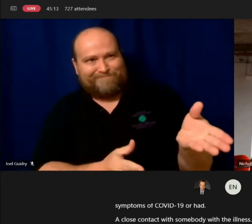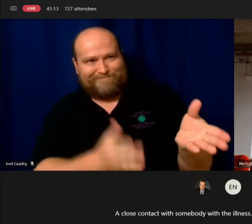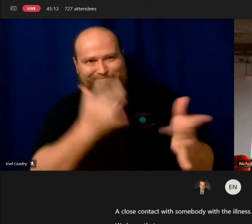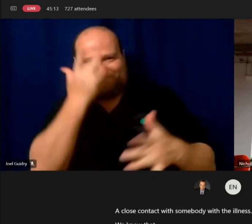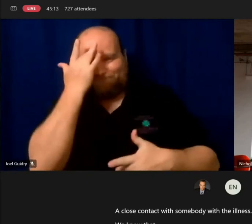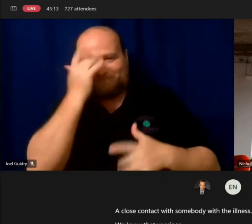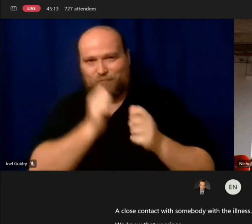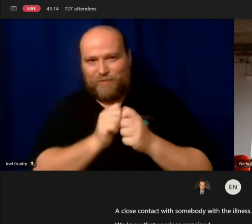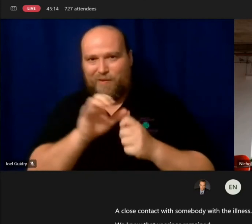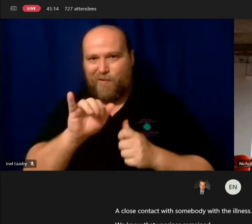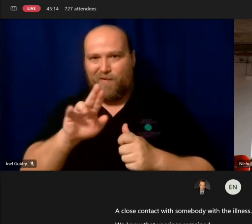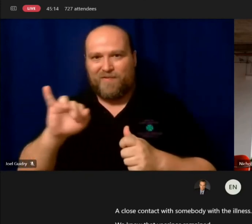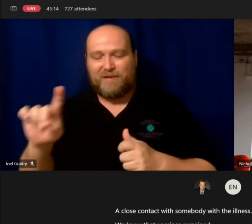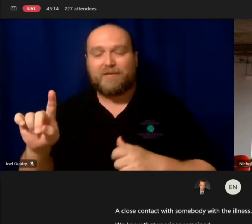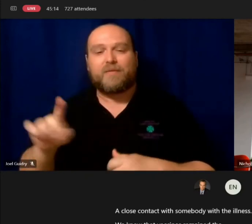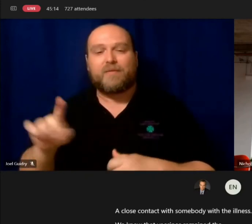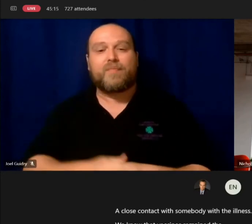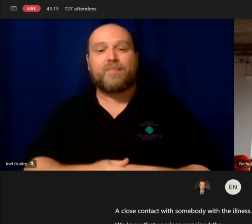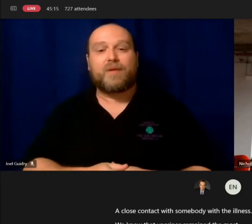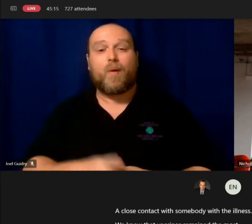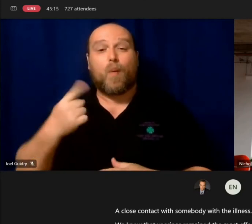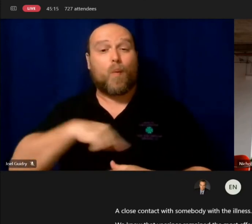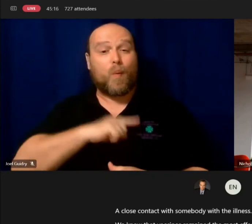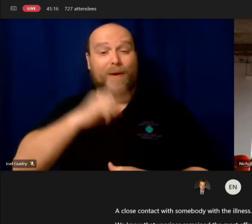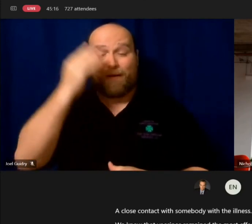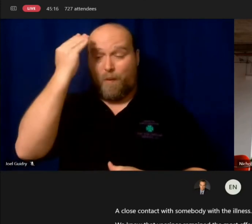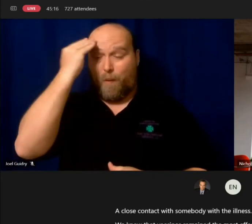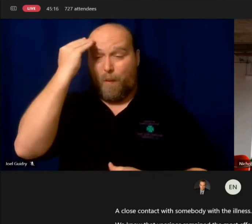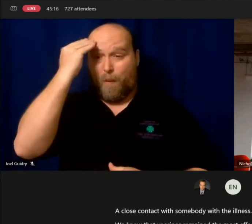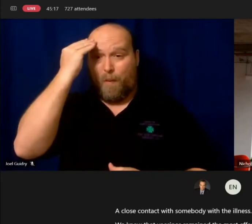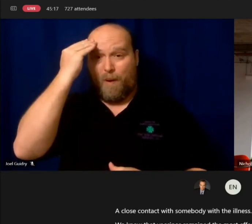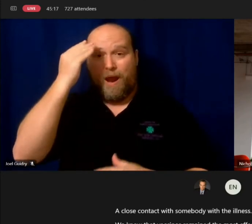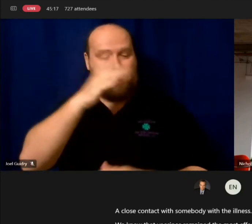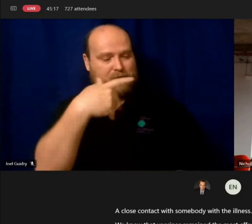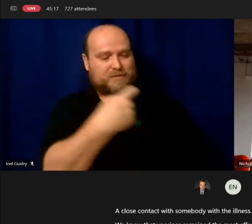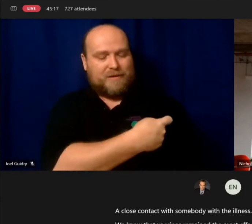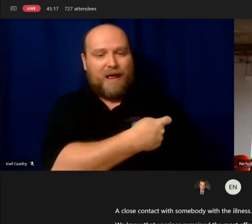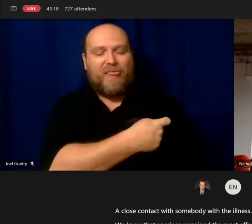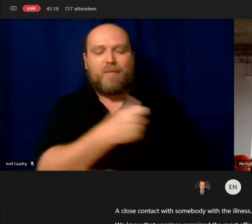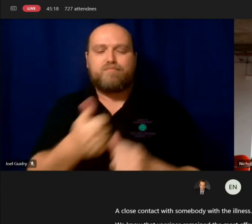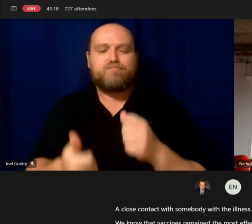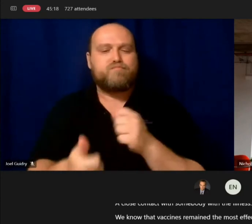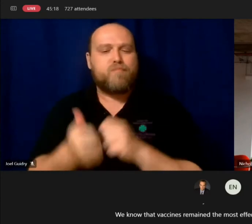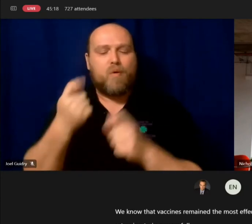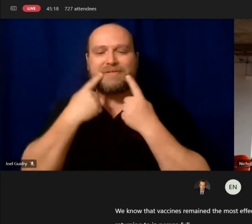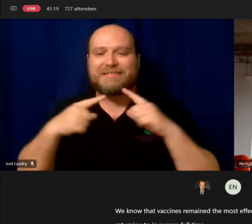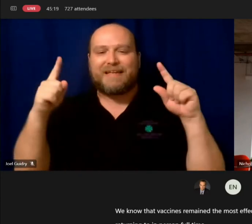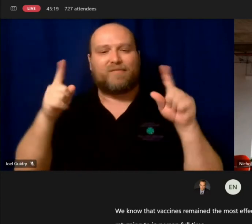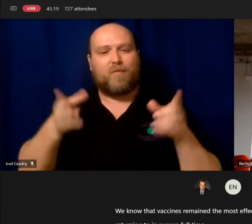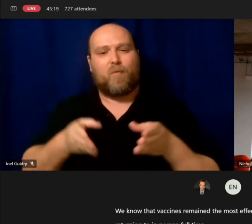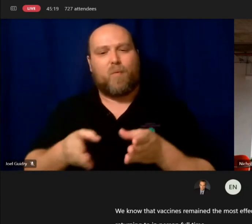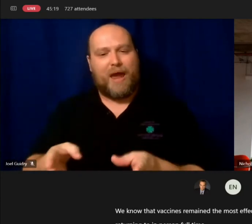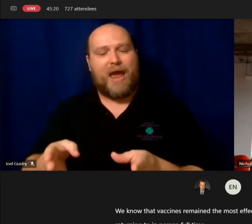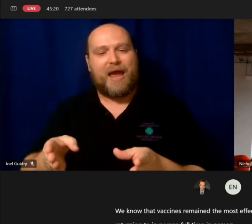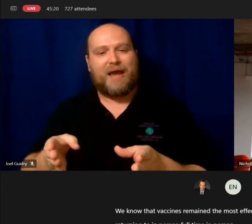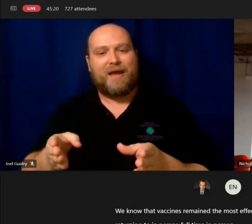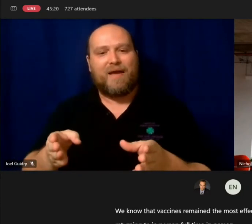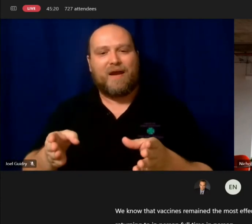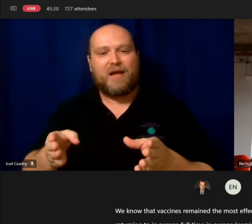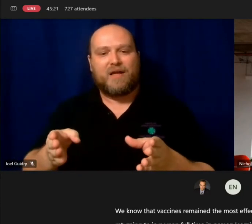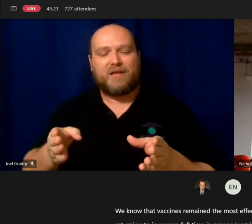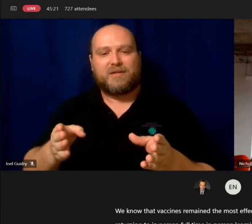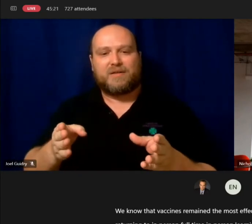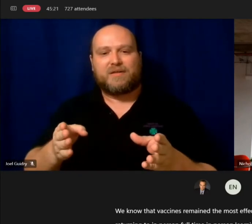most effective strategy available for returning to full-time in-person learning. So vaccines will be required